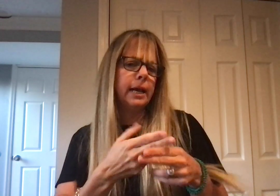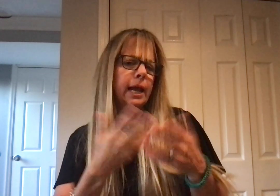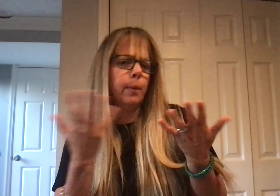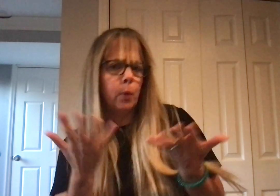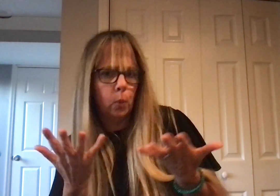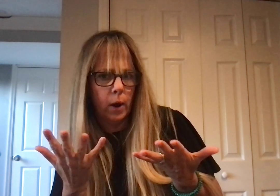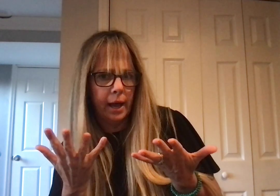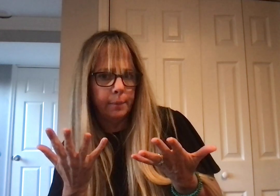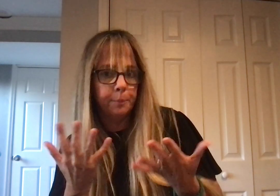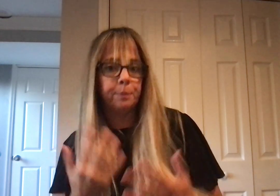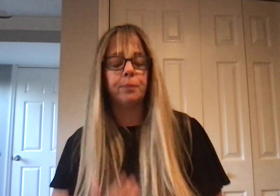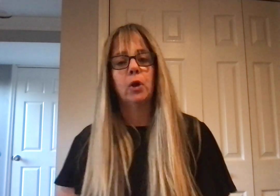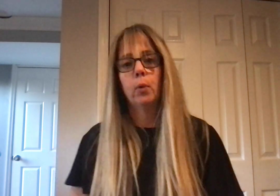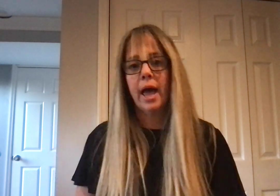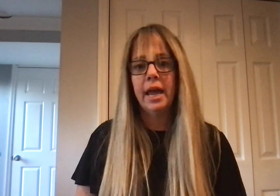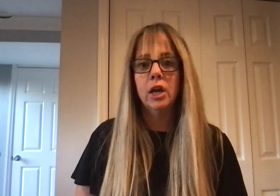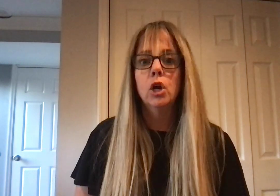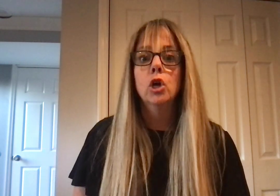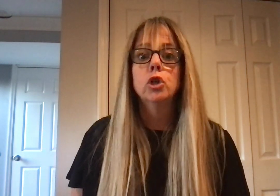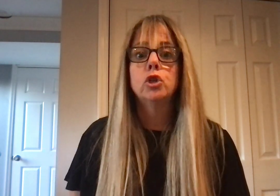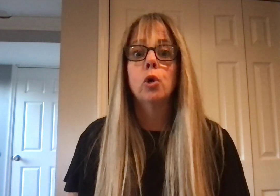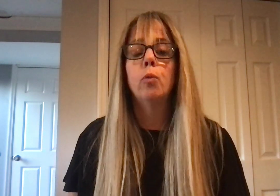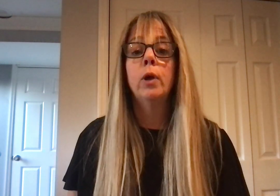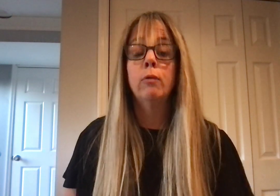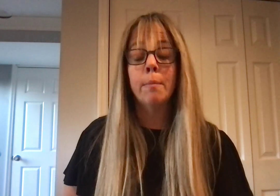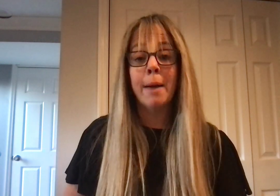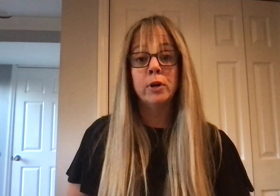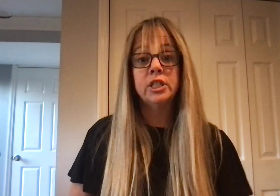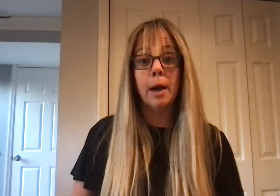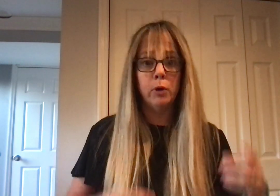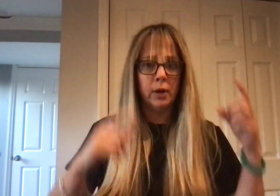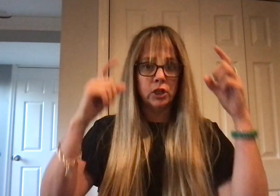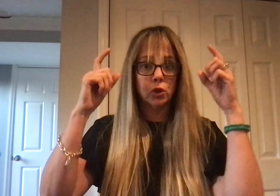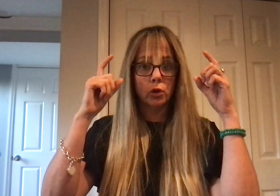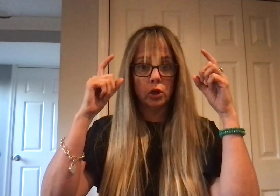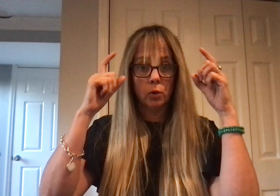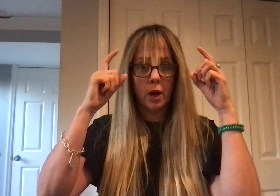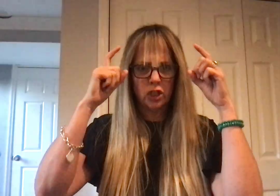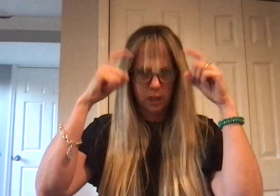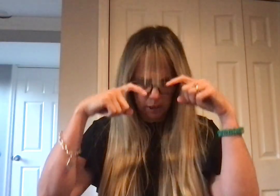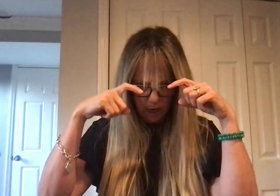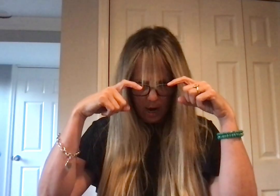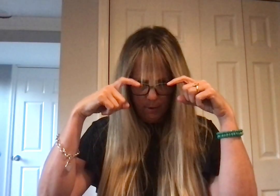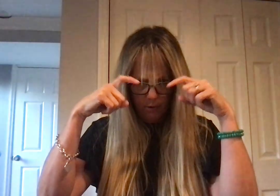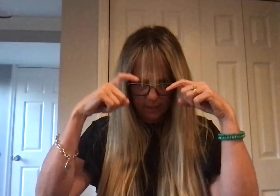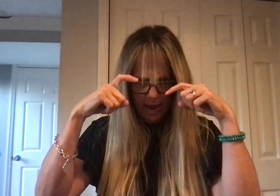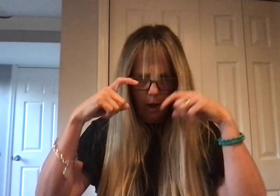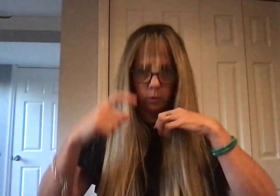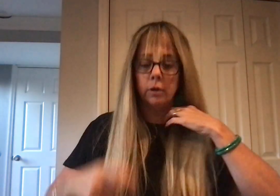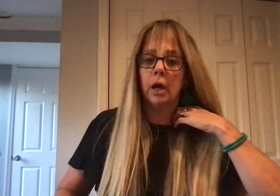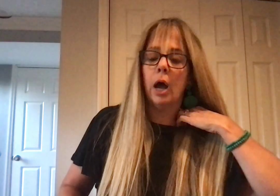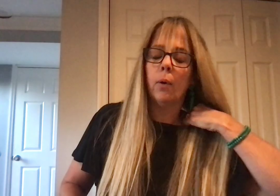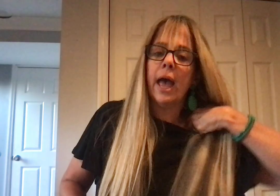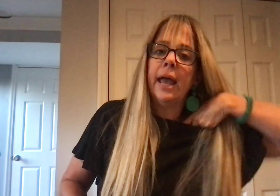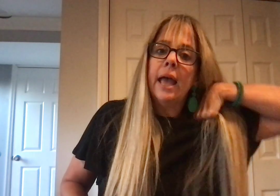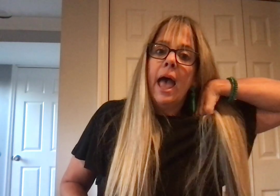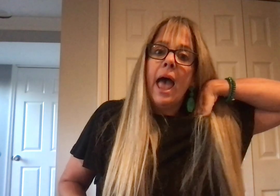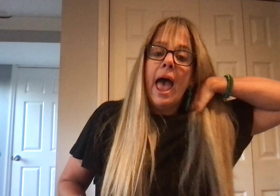name, what? Okay. So we remember WH questions, eyebrows down. Okay.